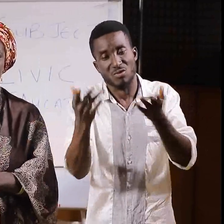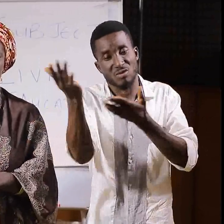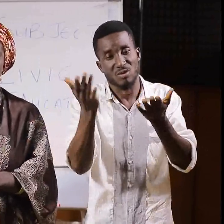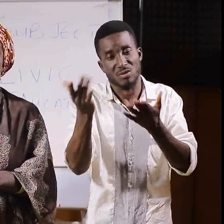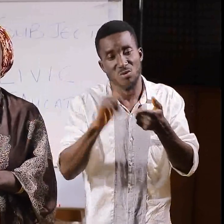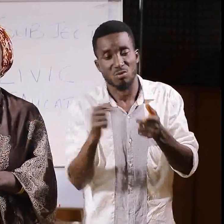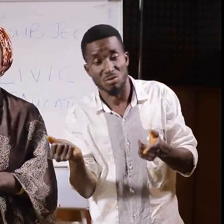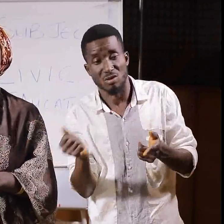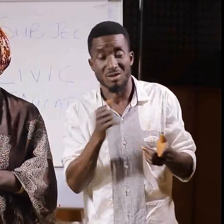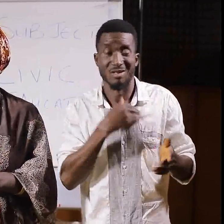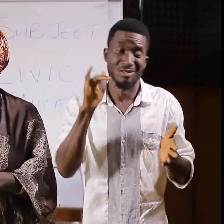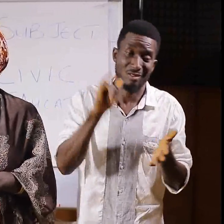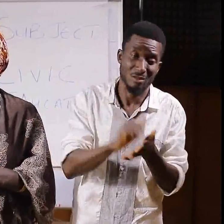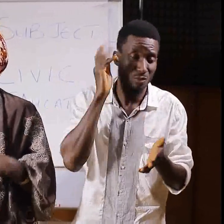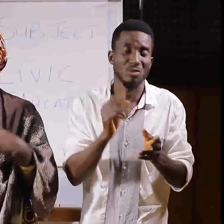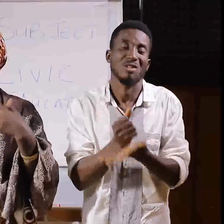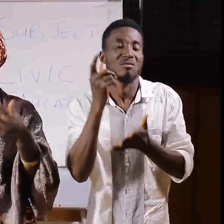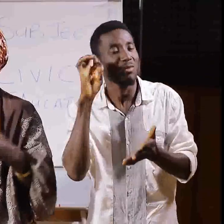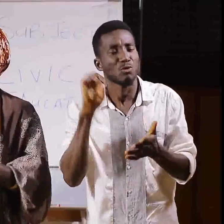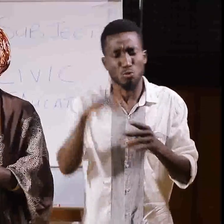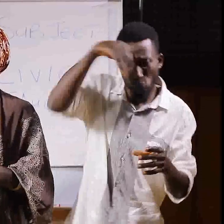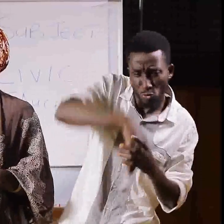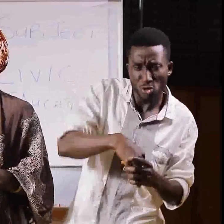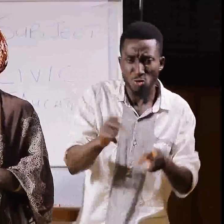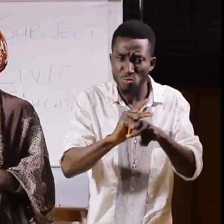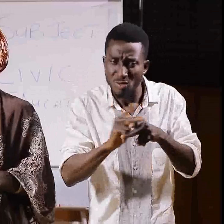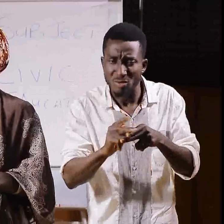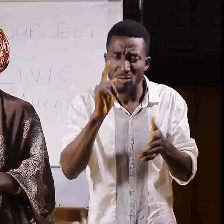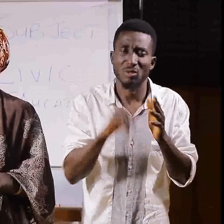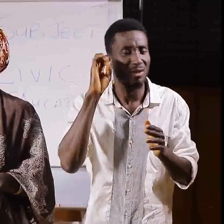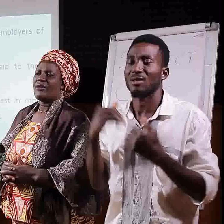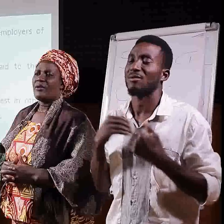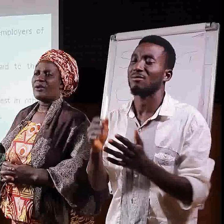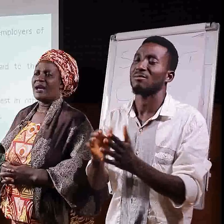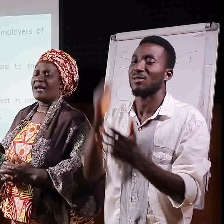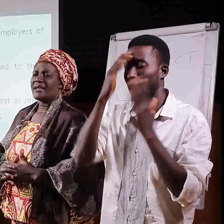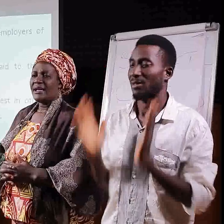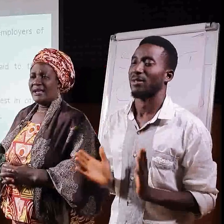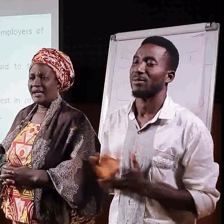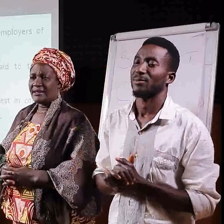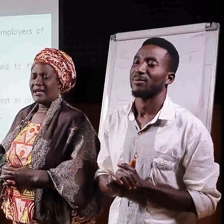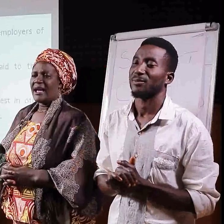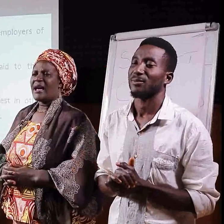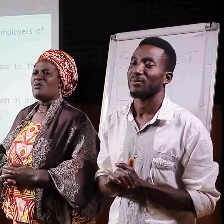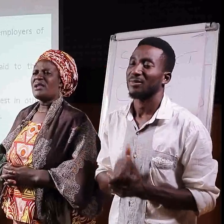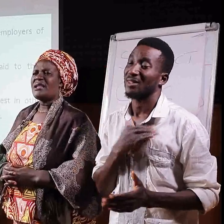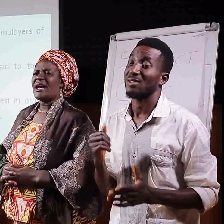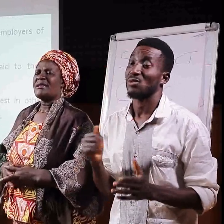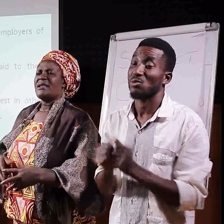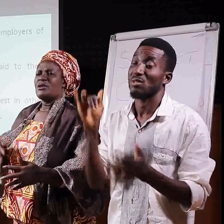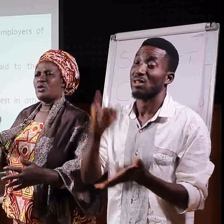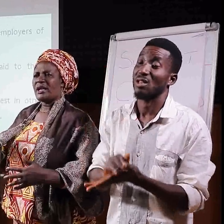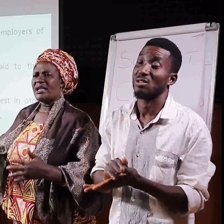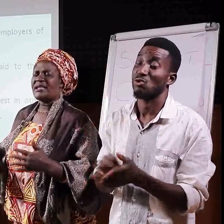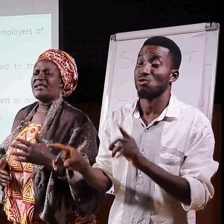to others, and that will help him to put into practice what he has learned. And with